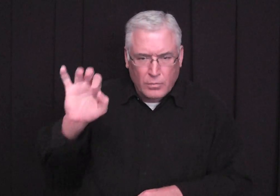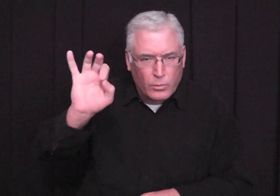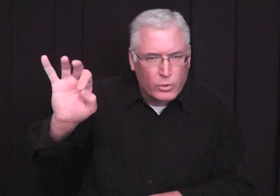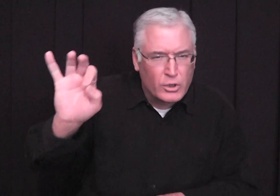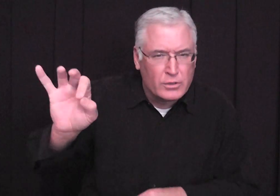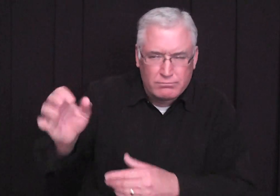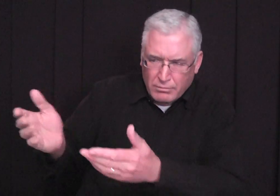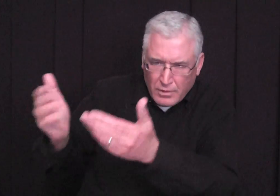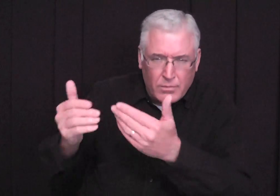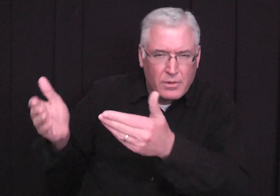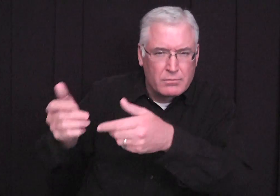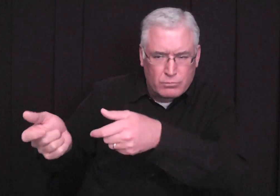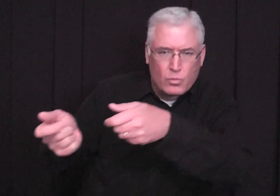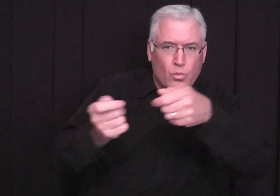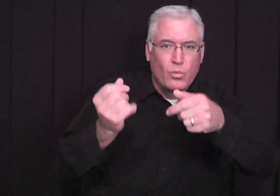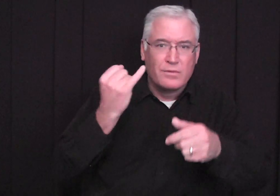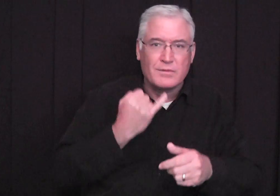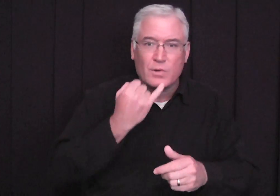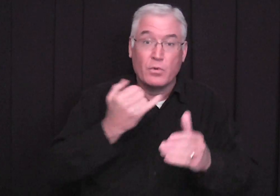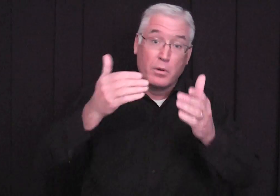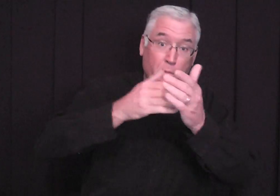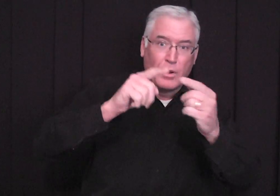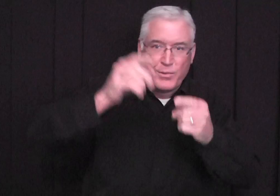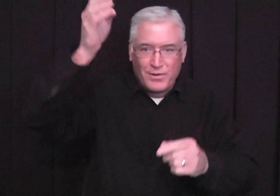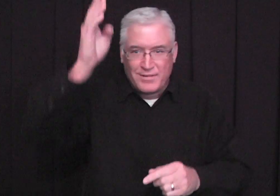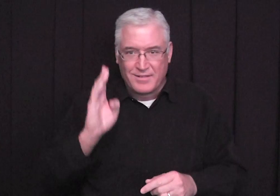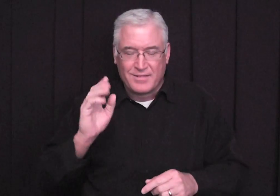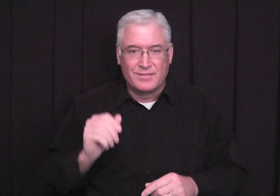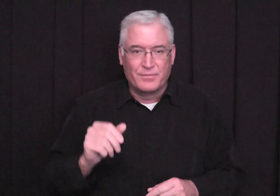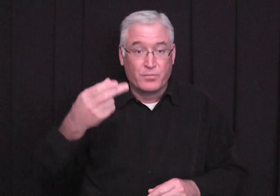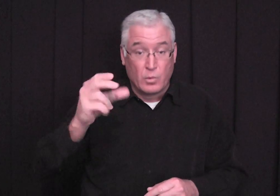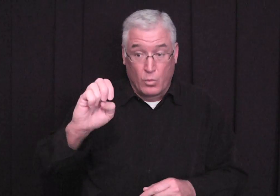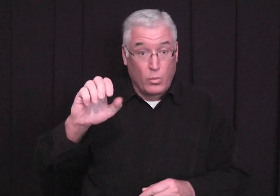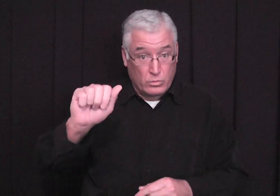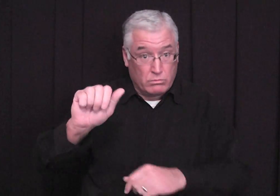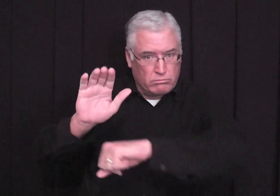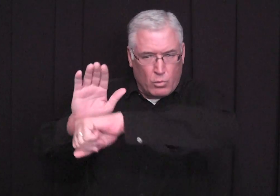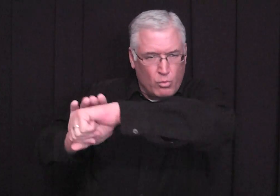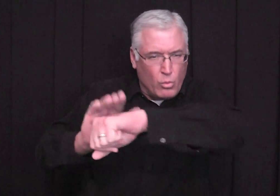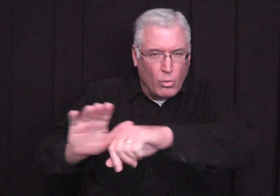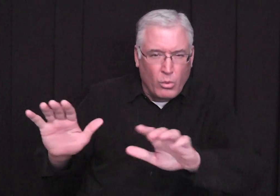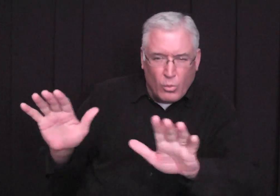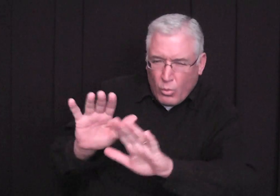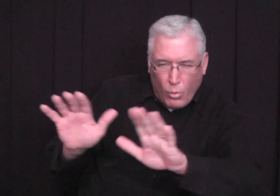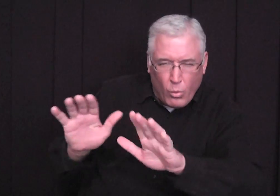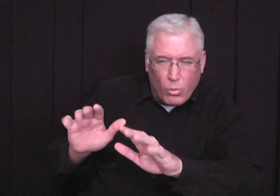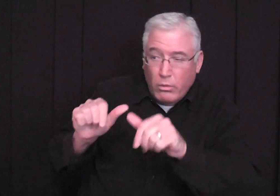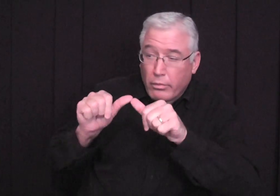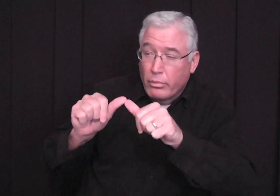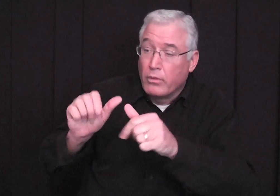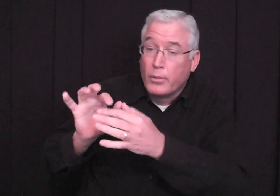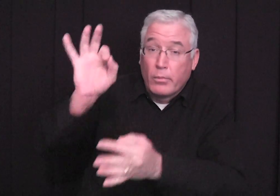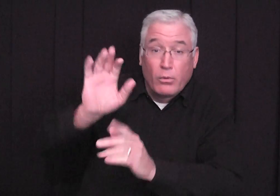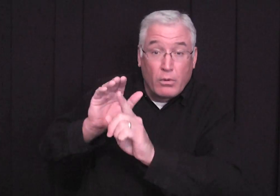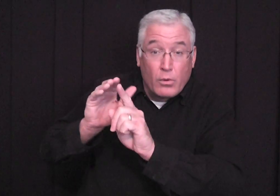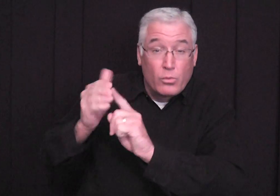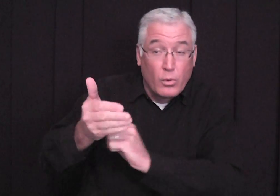people. Hosea went and preached to them to draw Israel back to God. Hosea warned them, do